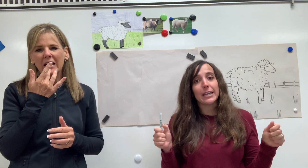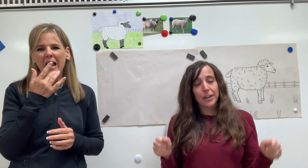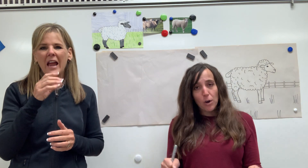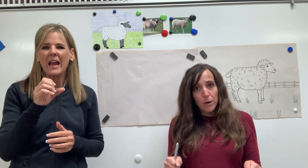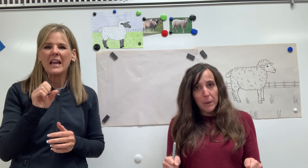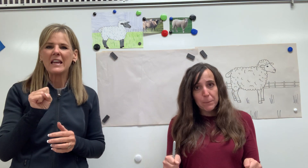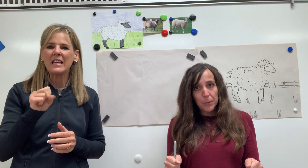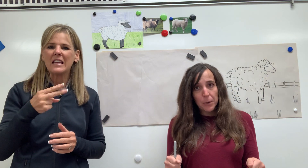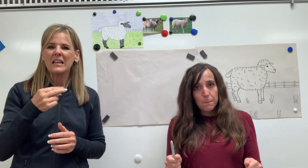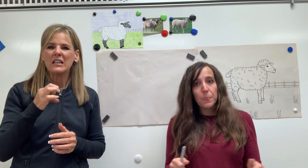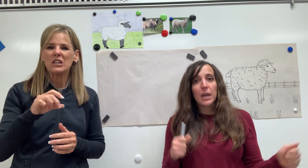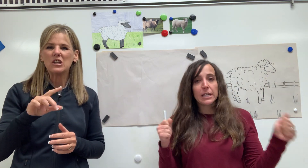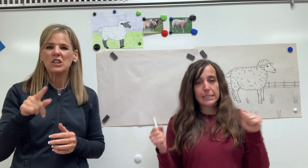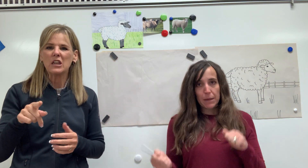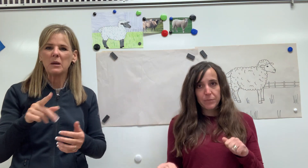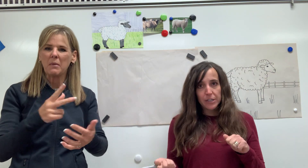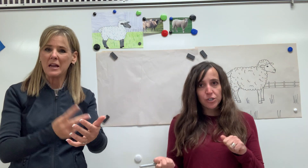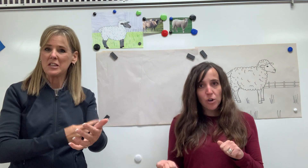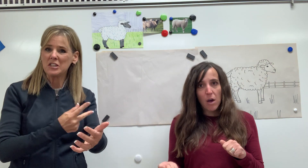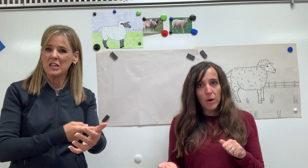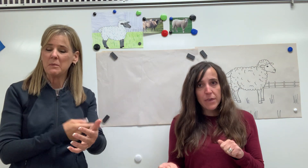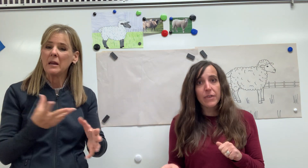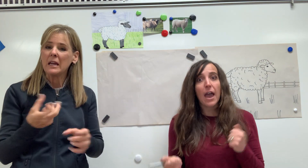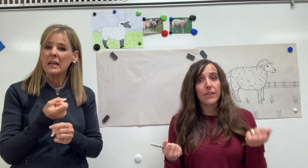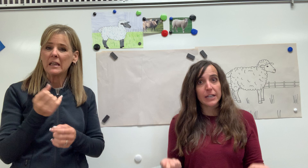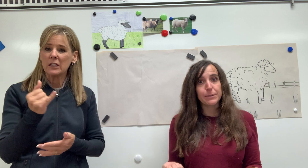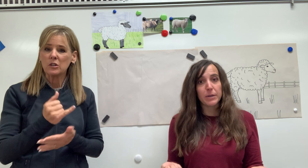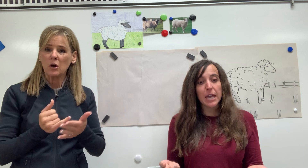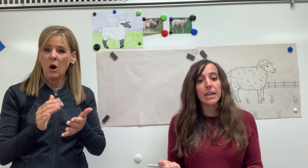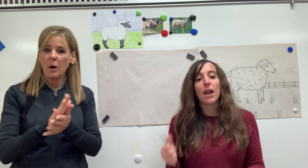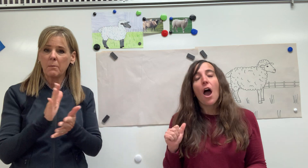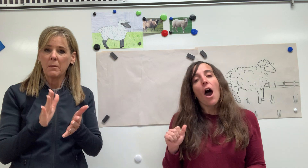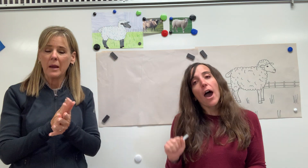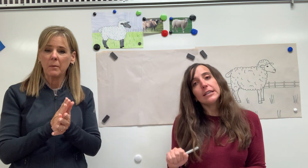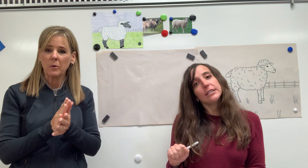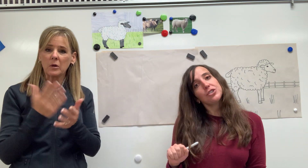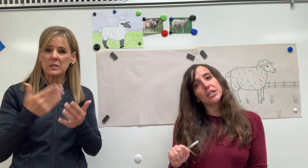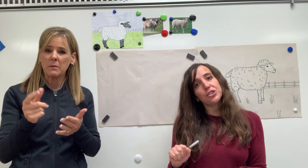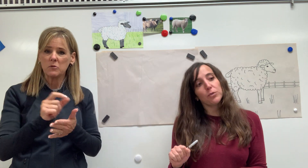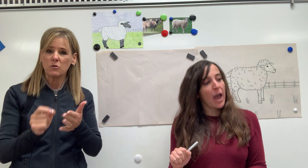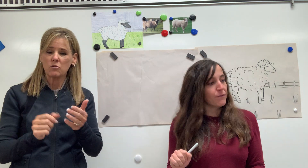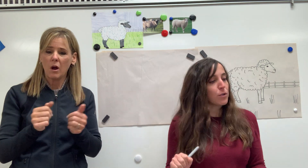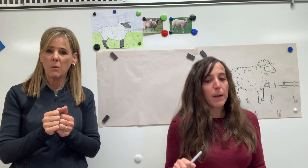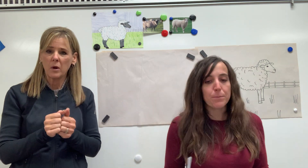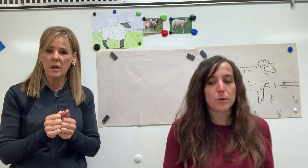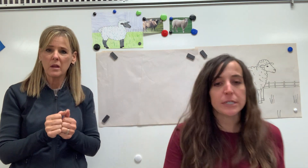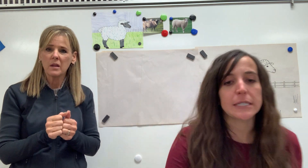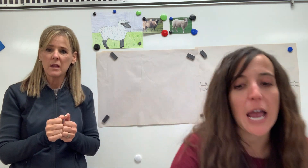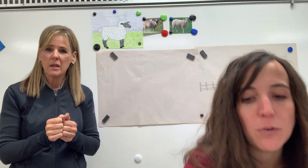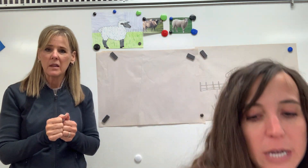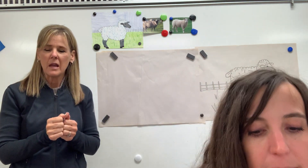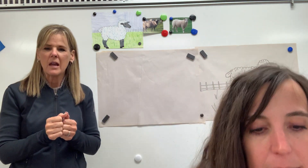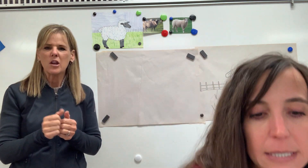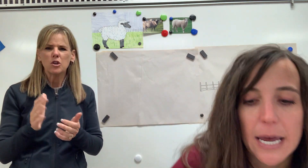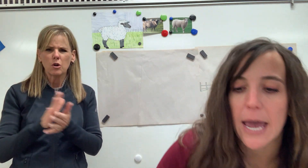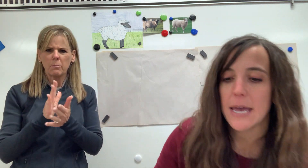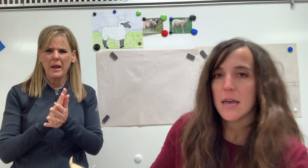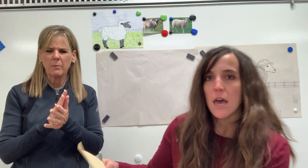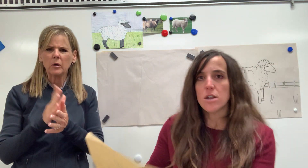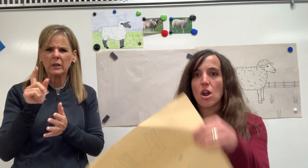your art paper, get something to draw with, and let's begin. I suggest you have your paper sideways today, not